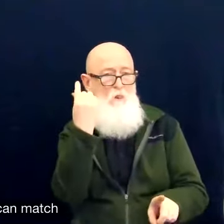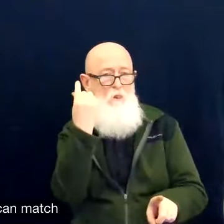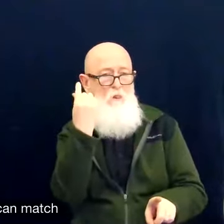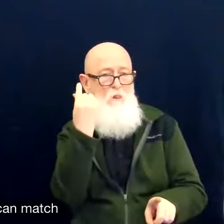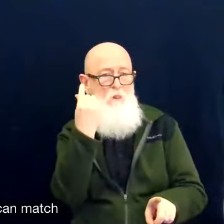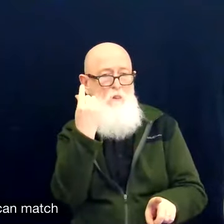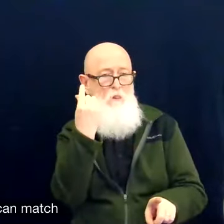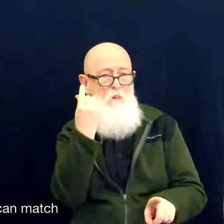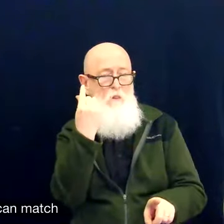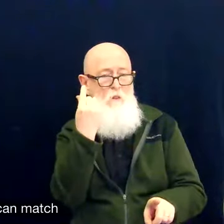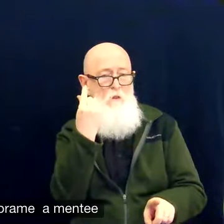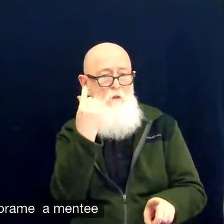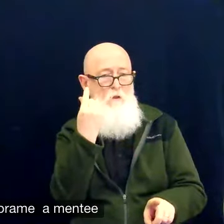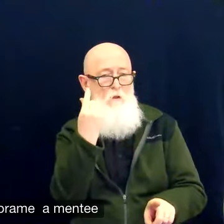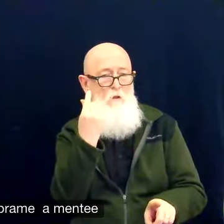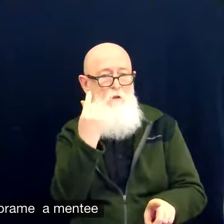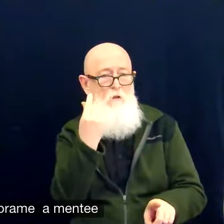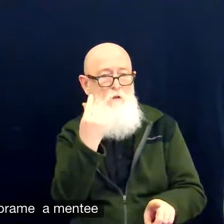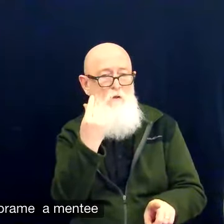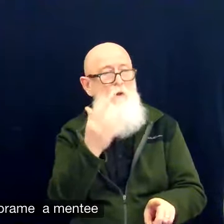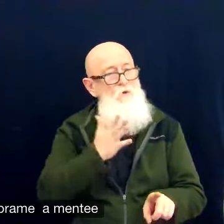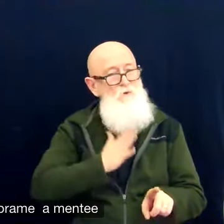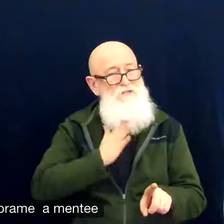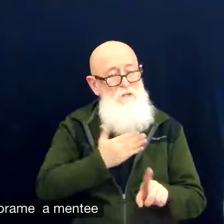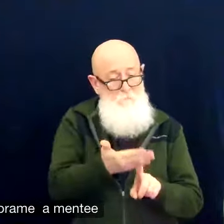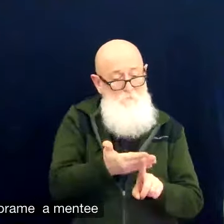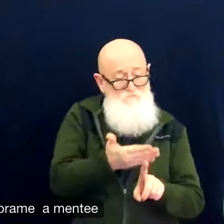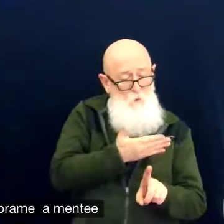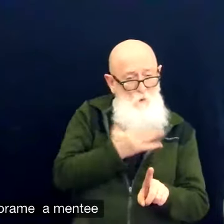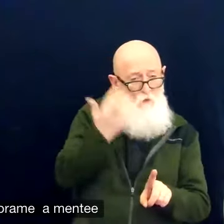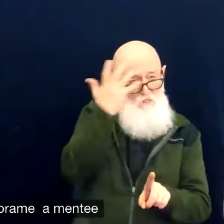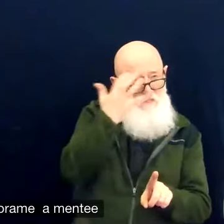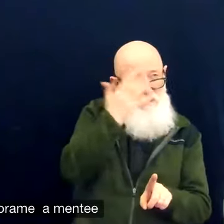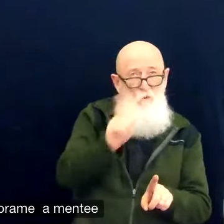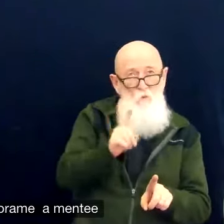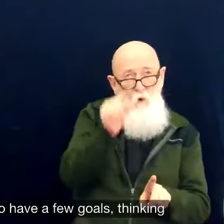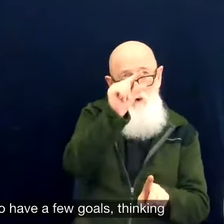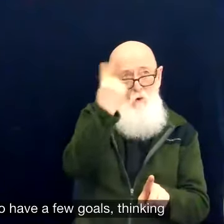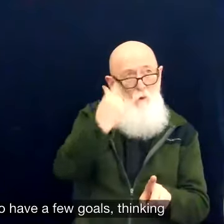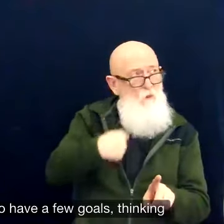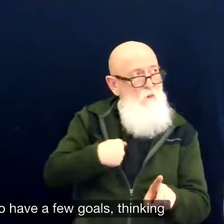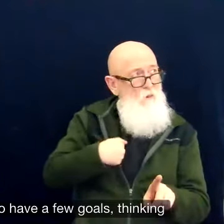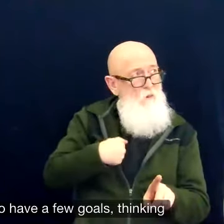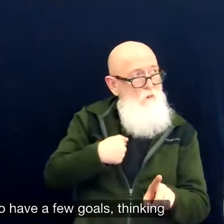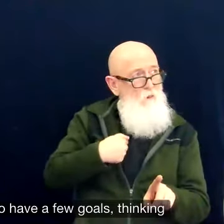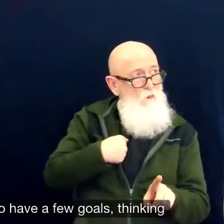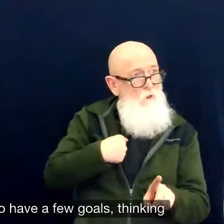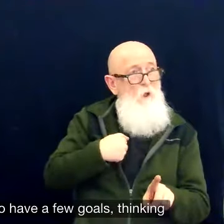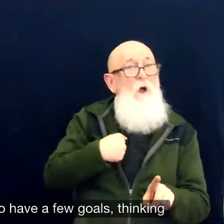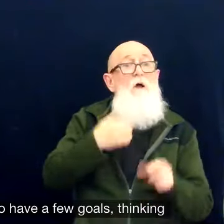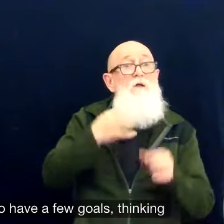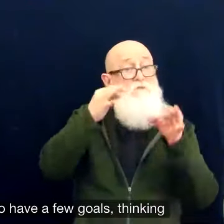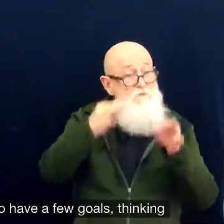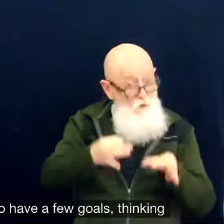have a mentor, but not really have thought about what you want to achieve from the program. So using some of those